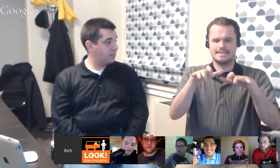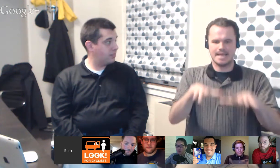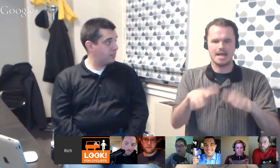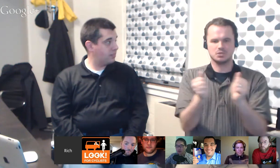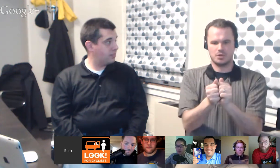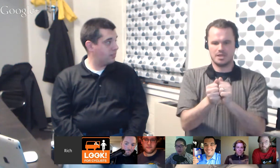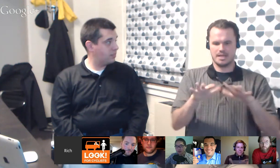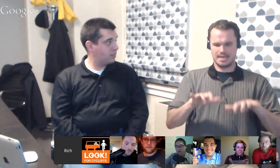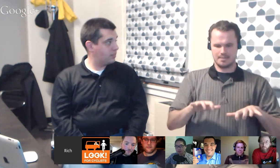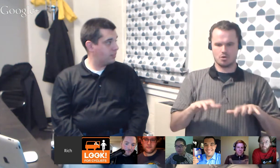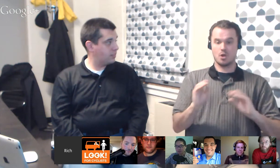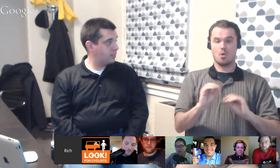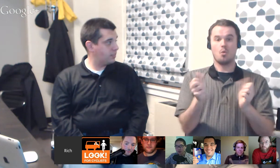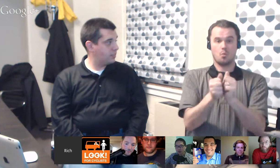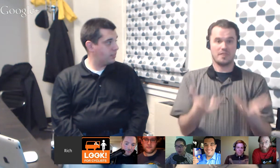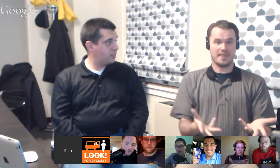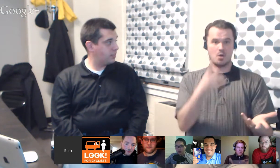keyboard, right?